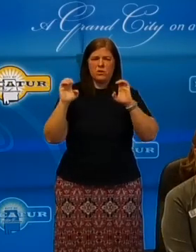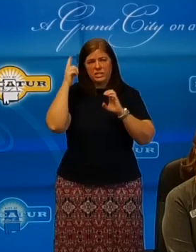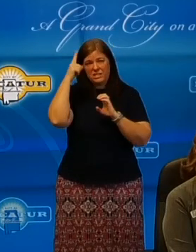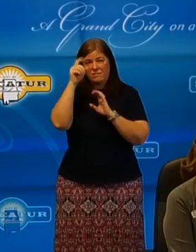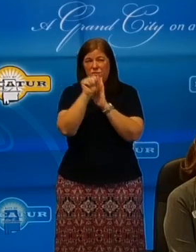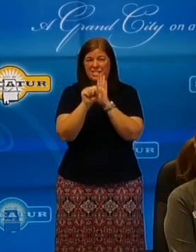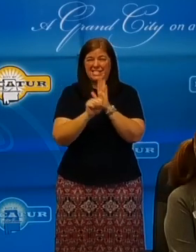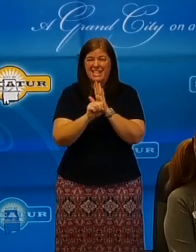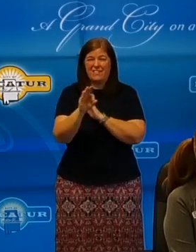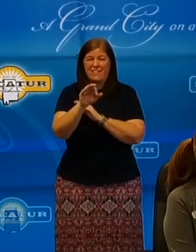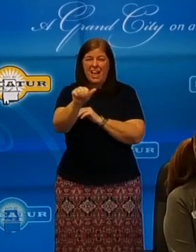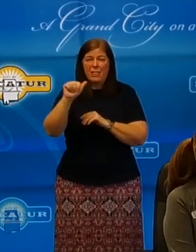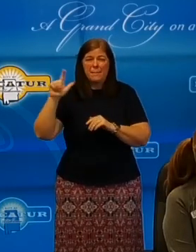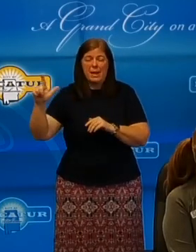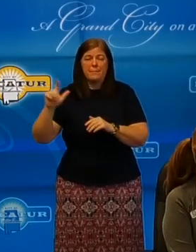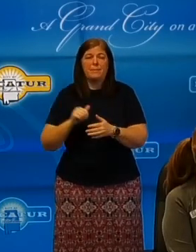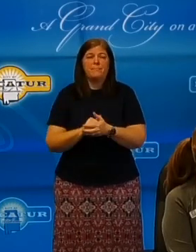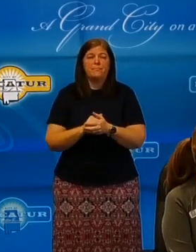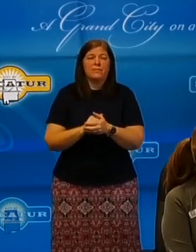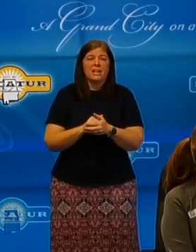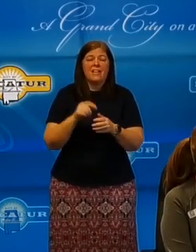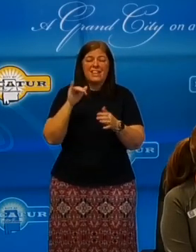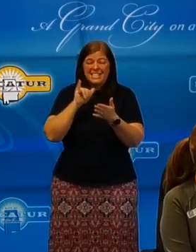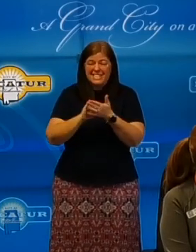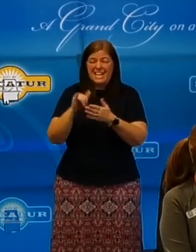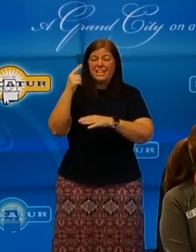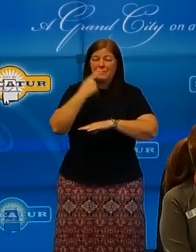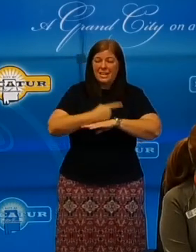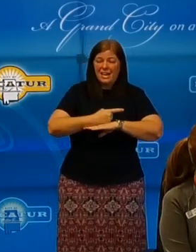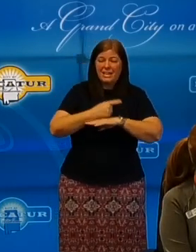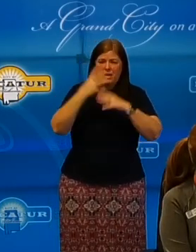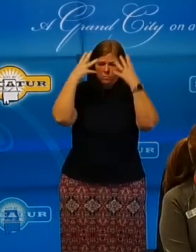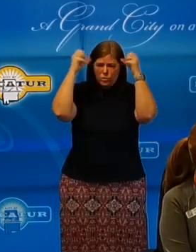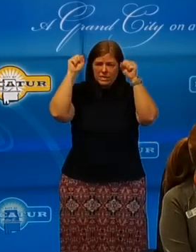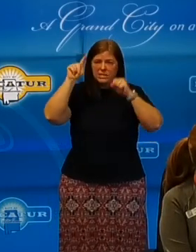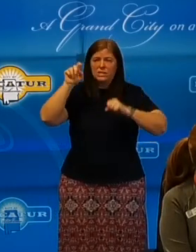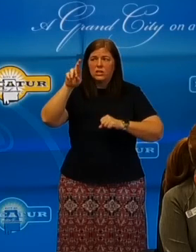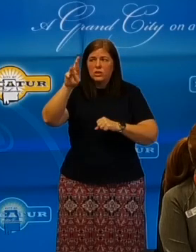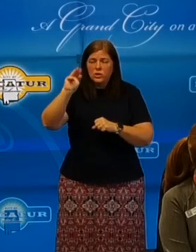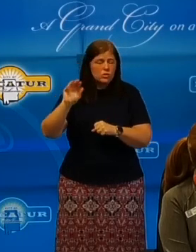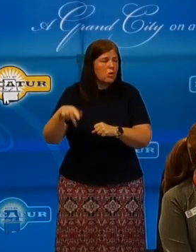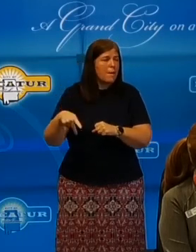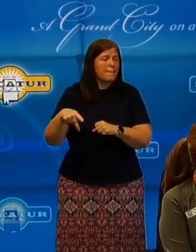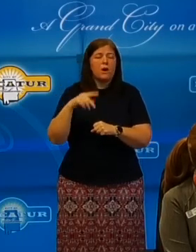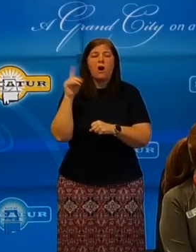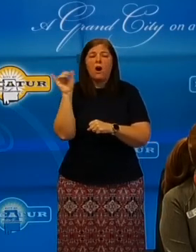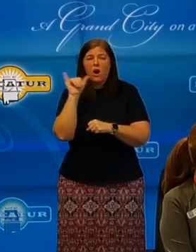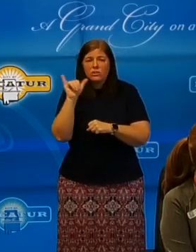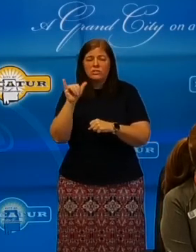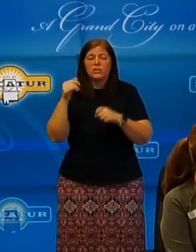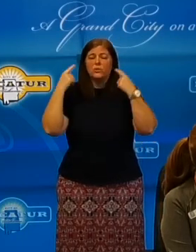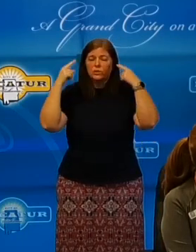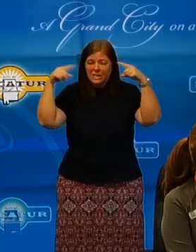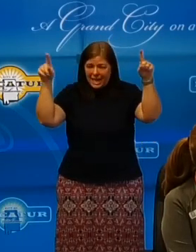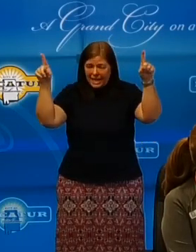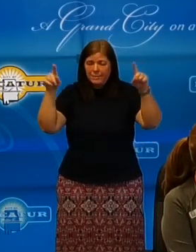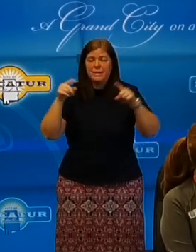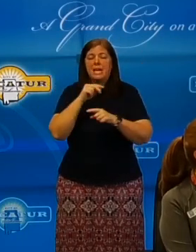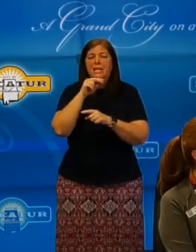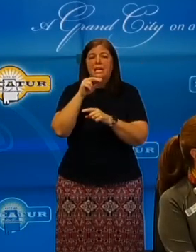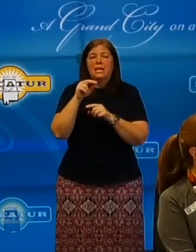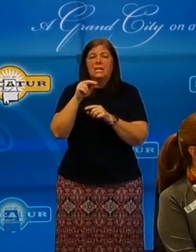day, President Trump also proclaimed a national emergency. On the 16th